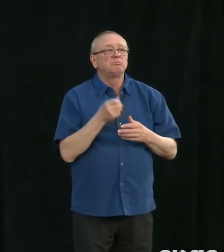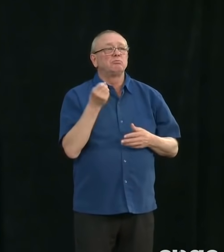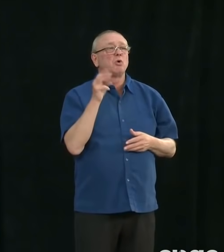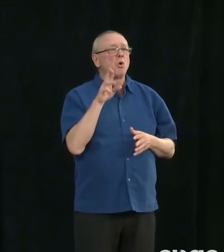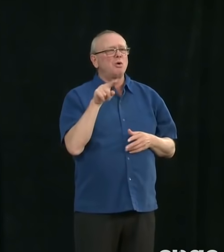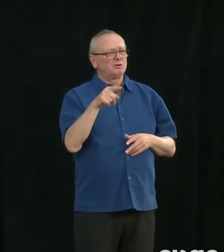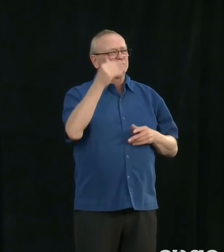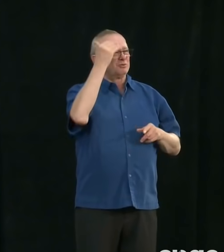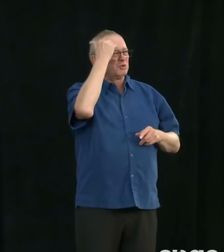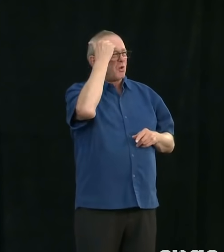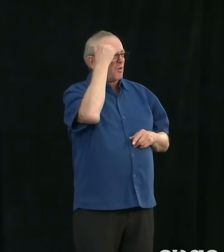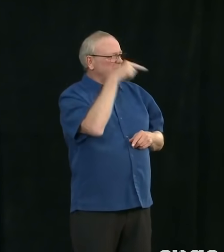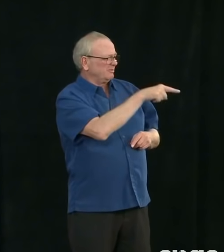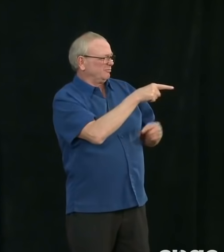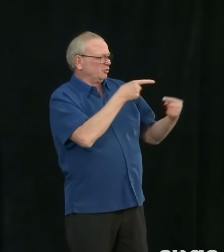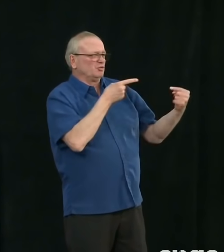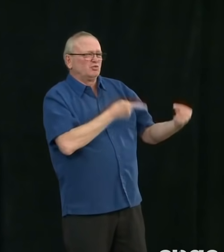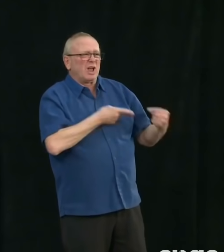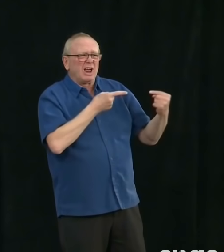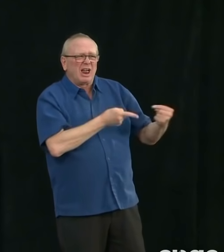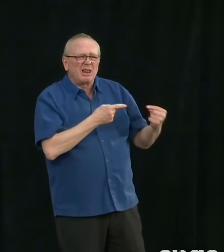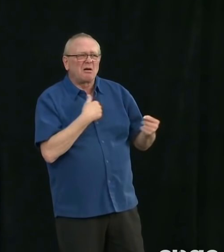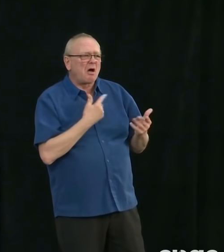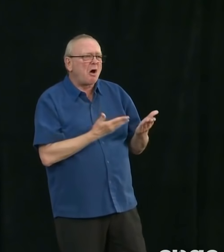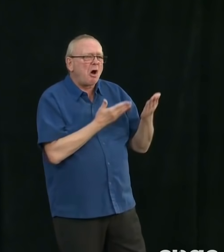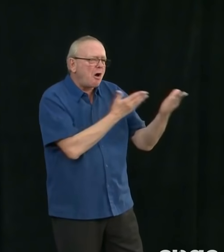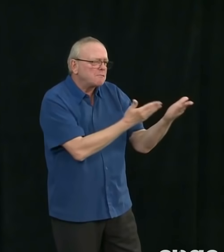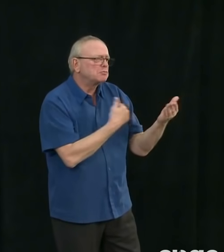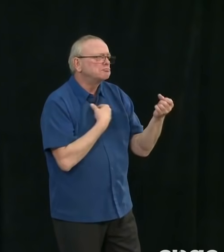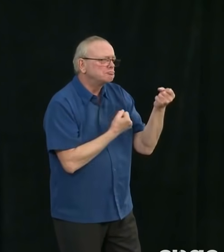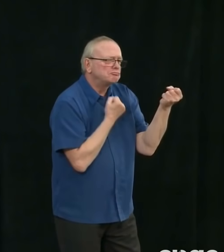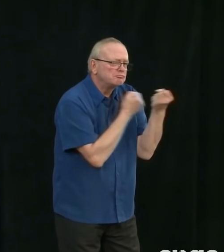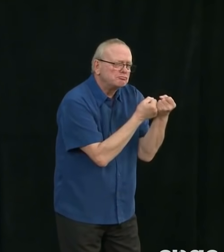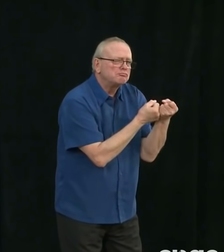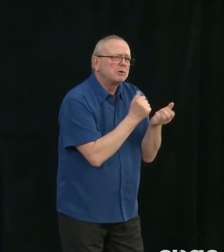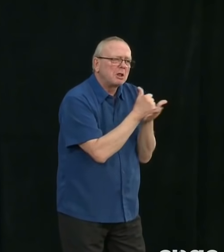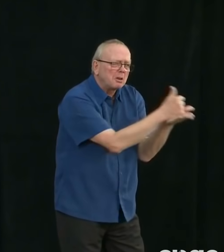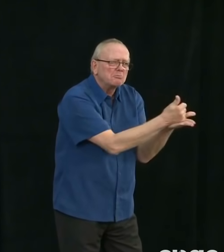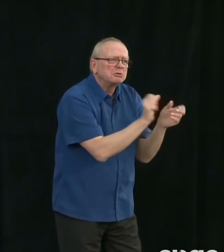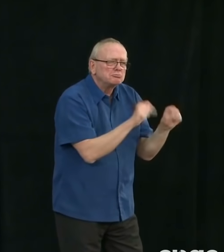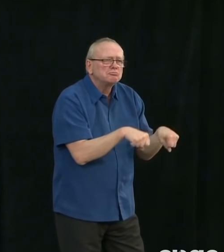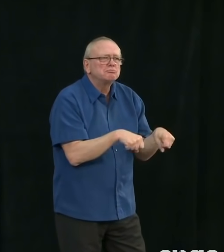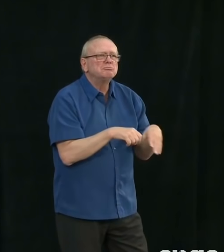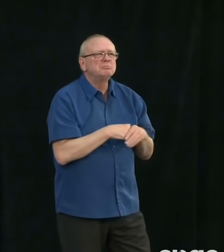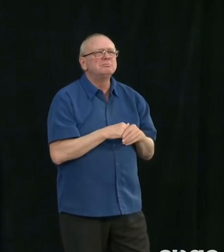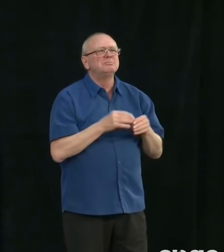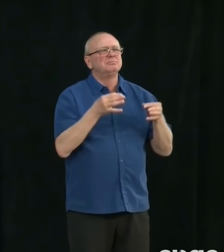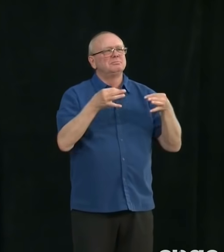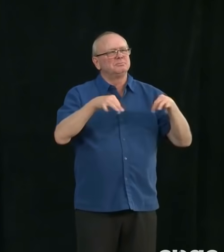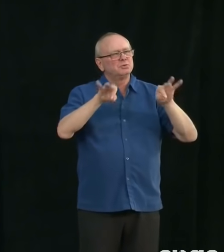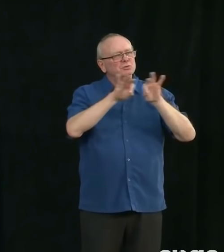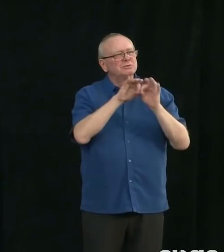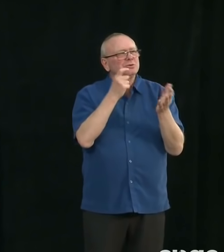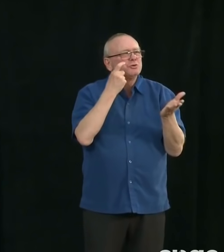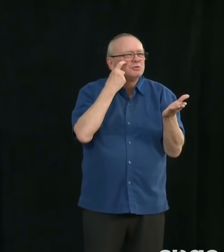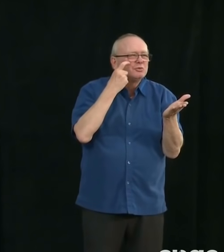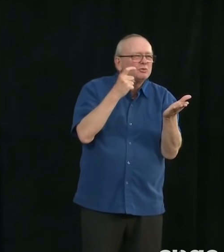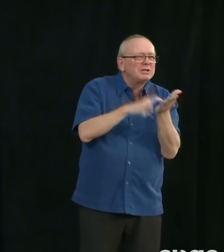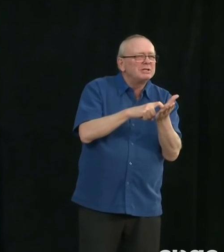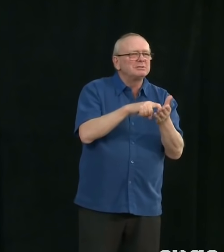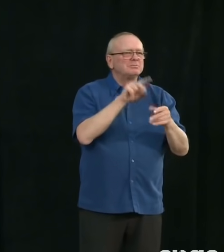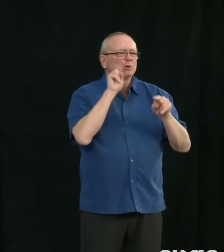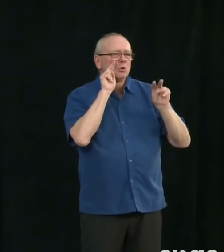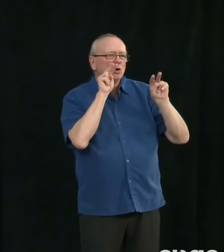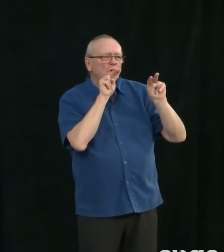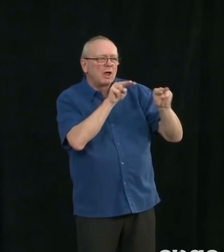else, this acknowledgement that we must look after our own and each other's mental health must be part of our new normal as much